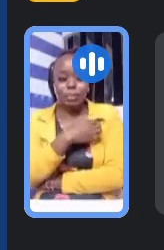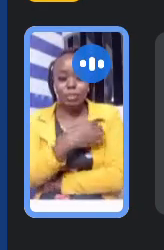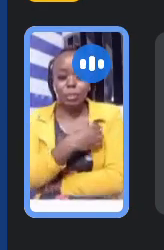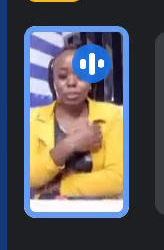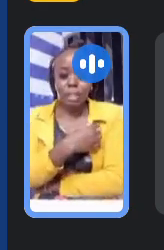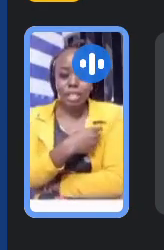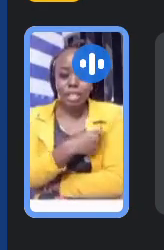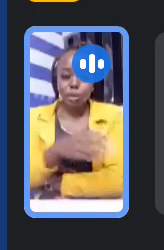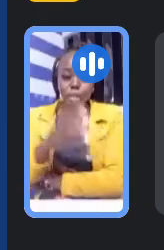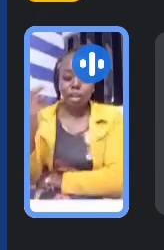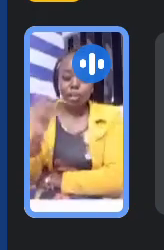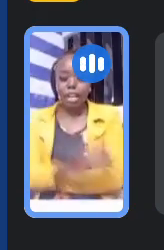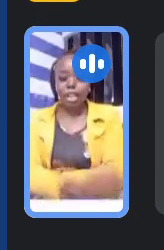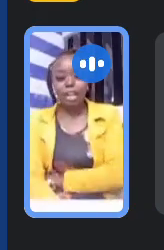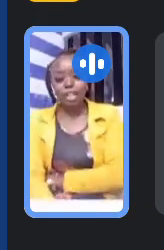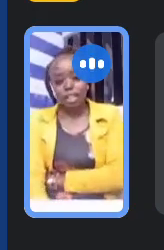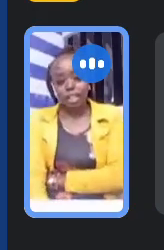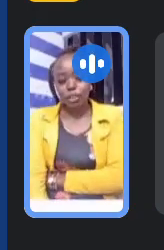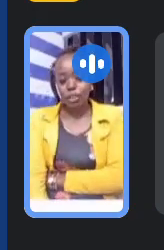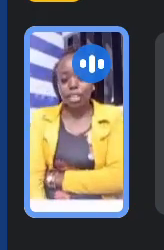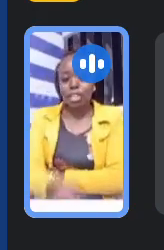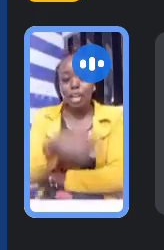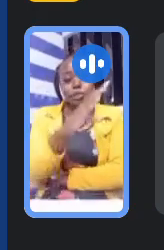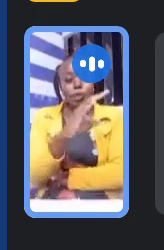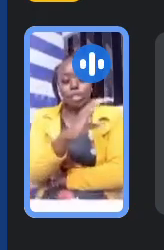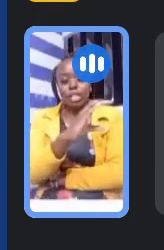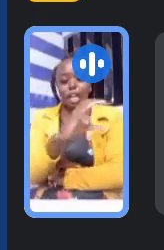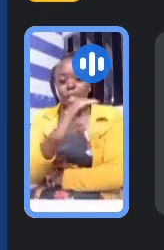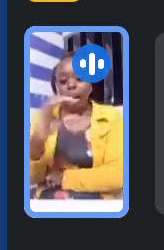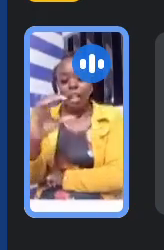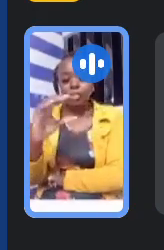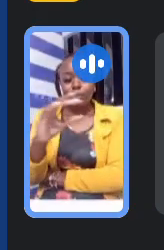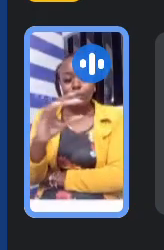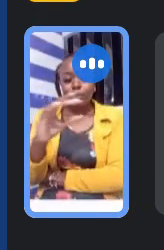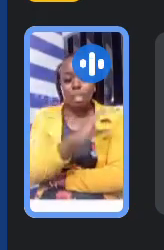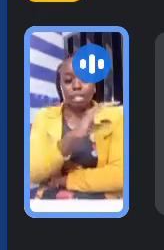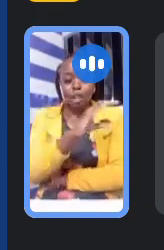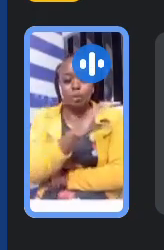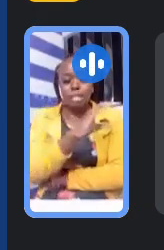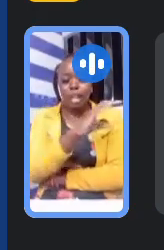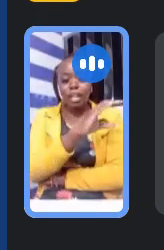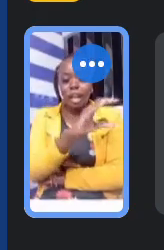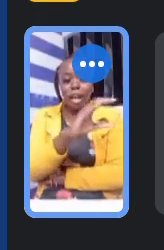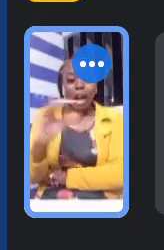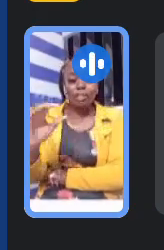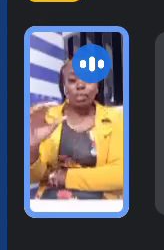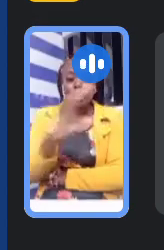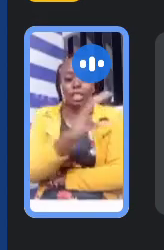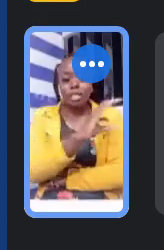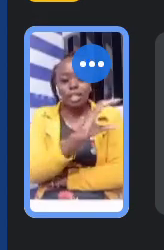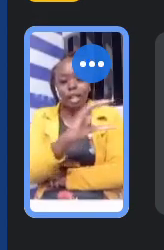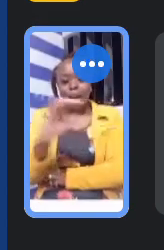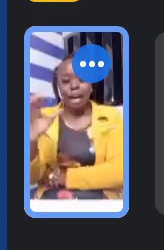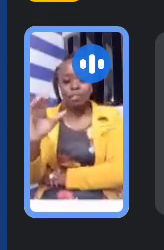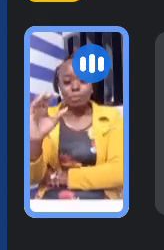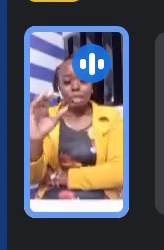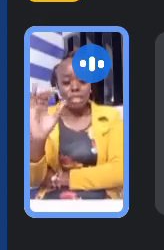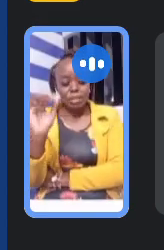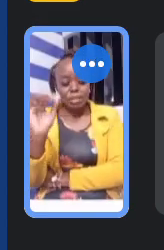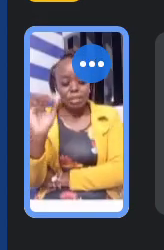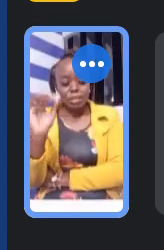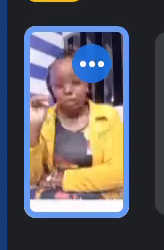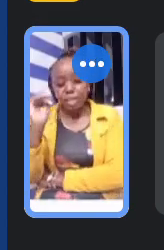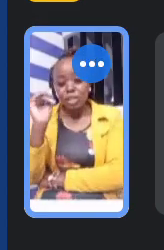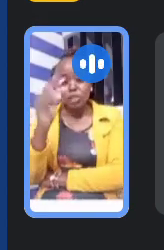really moved so fast as we were working on that technical hinge. So I was saying the alphabets. This is how we sign alphabets.